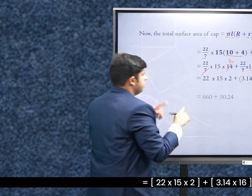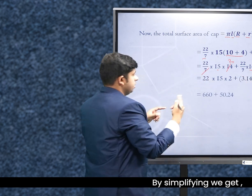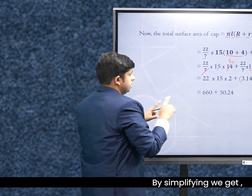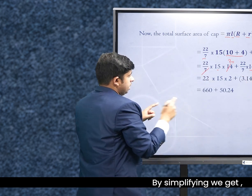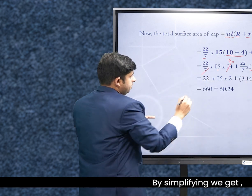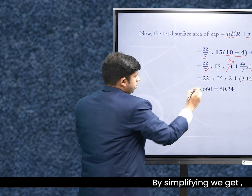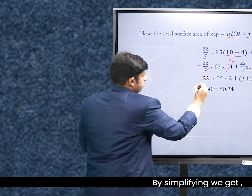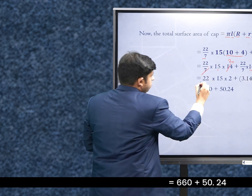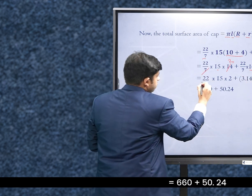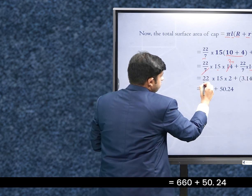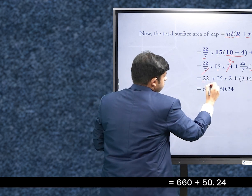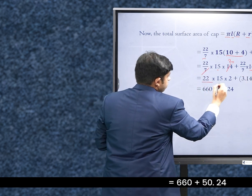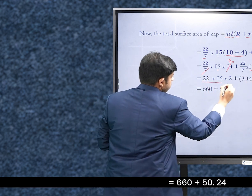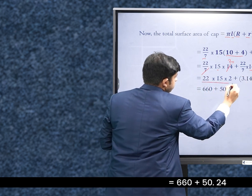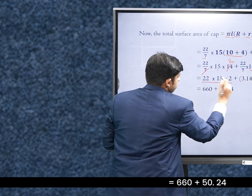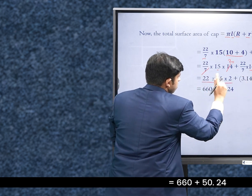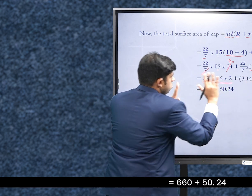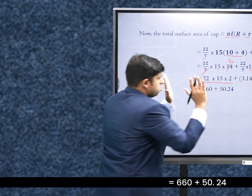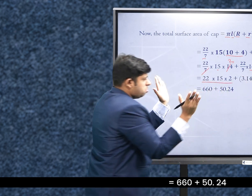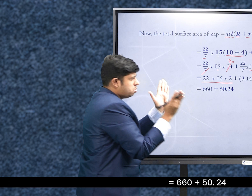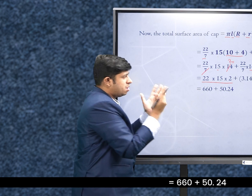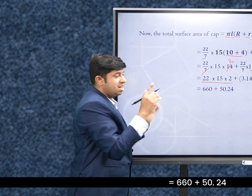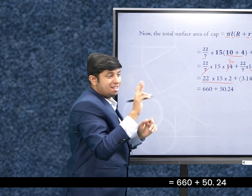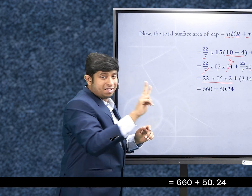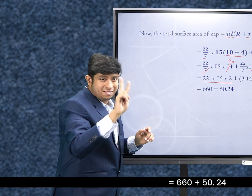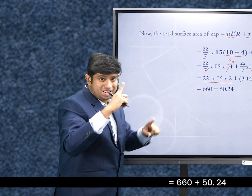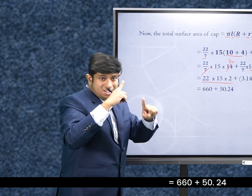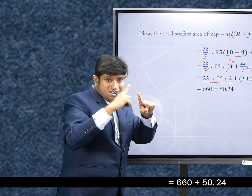By simplifying, we get 660 plus 50.24.